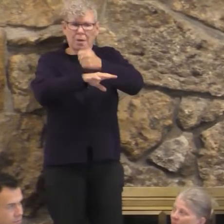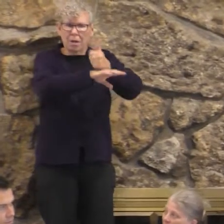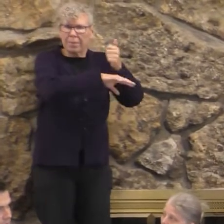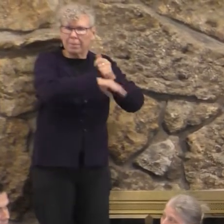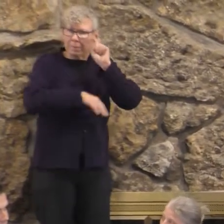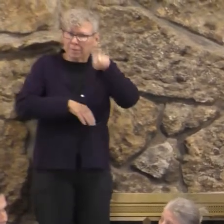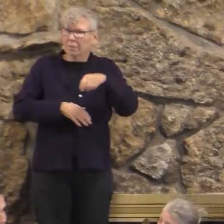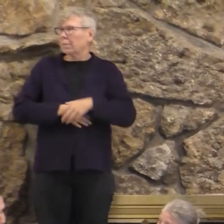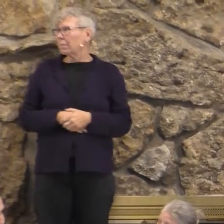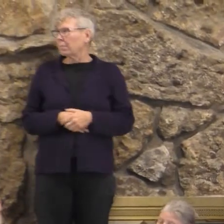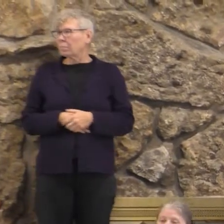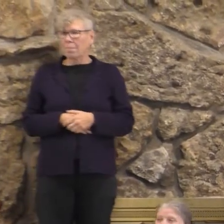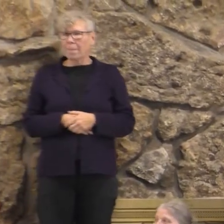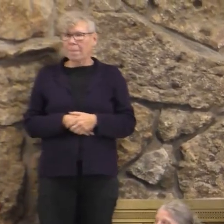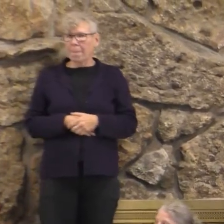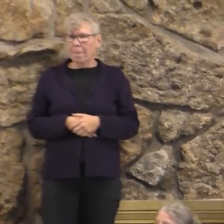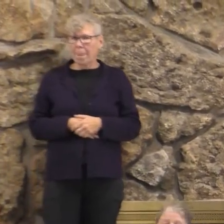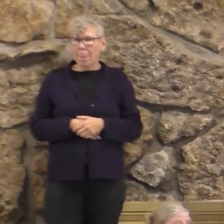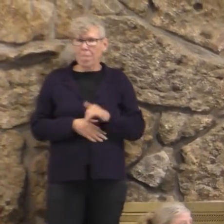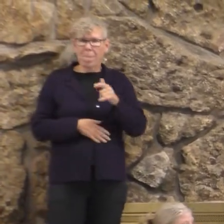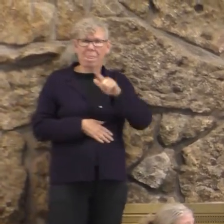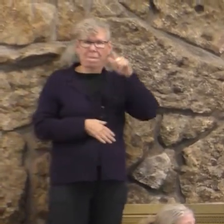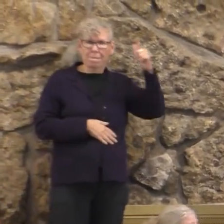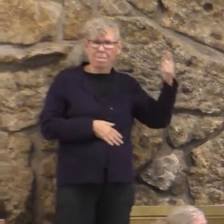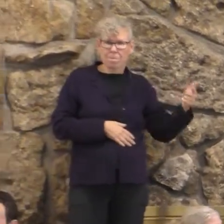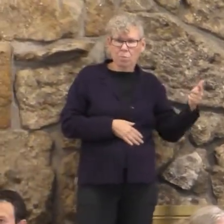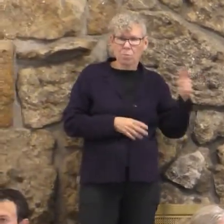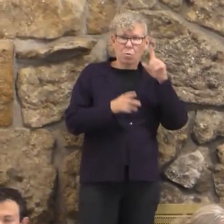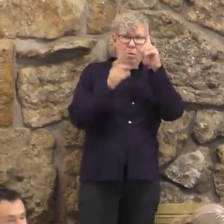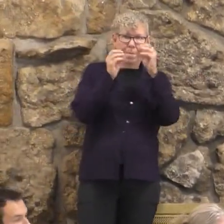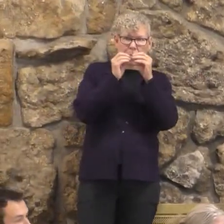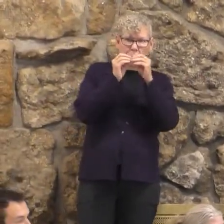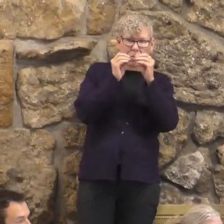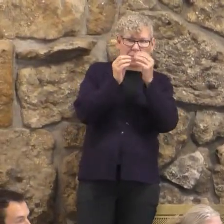I'm sorry, I've got one other thing to add about VRI.